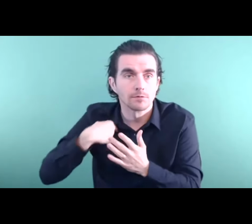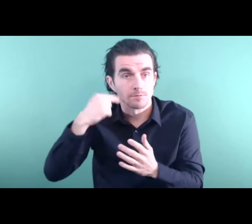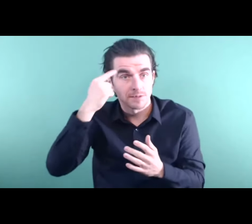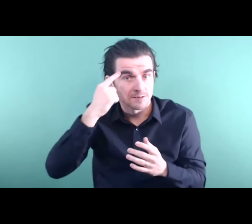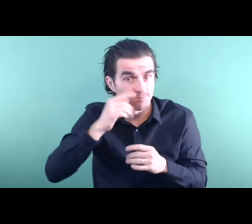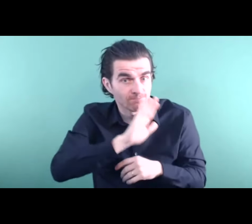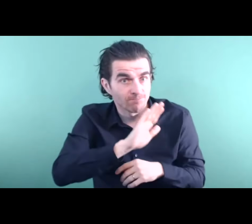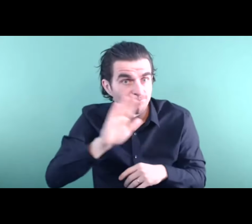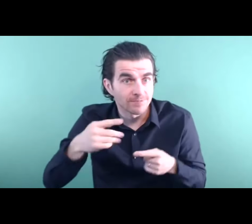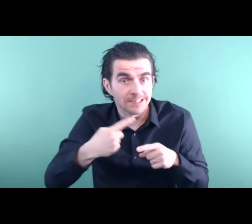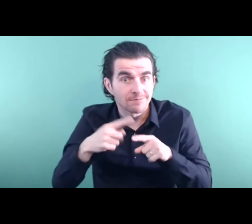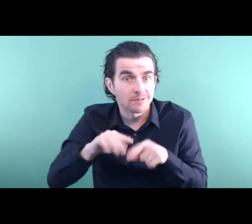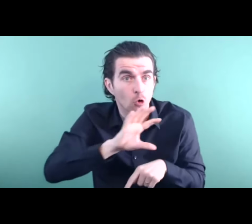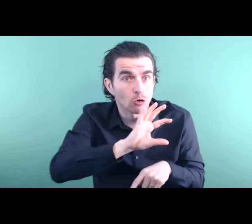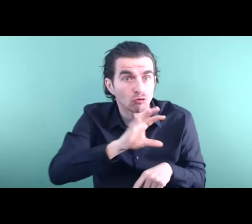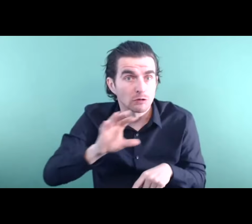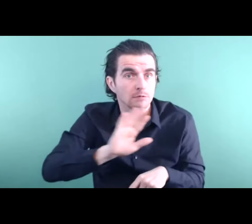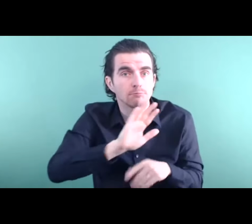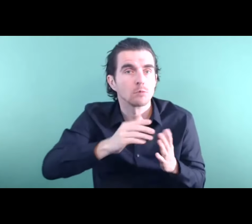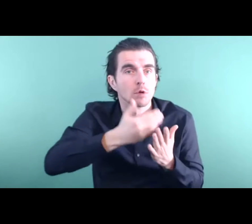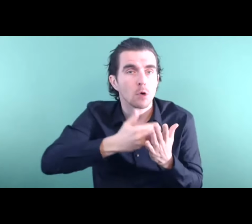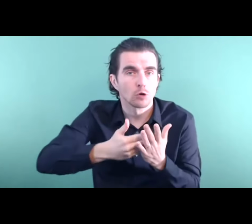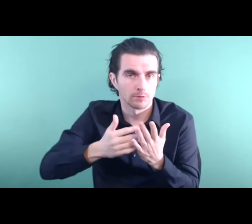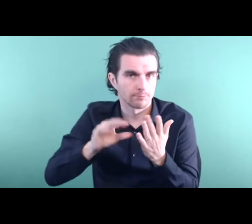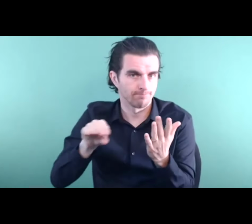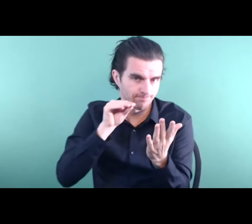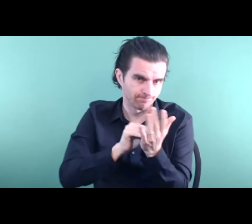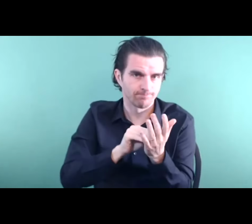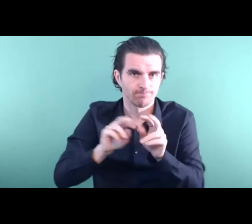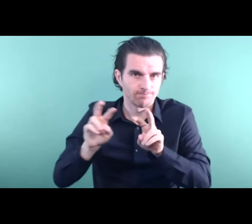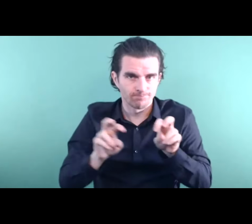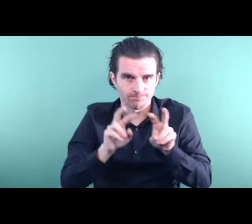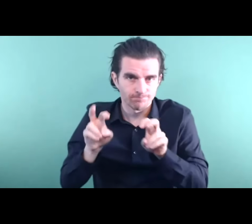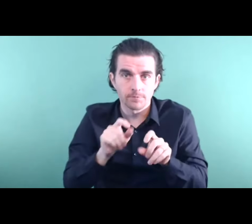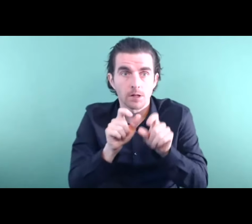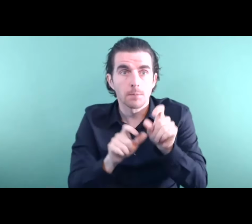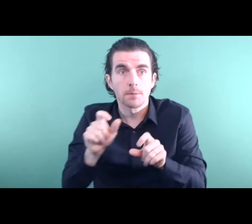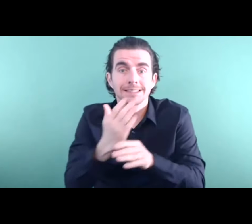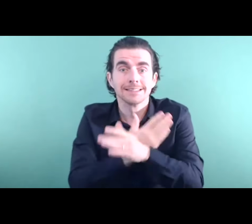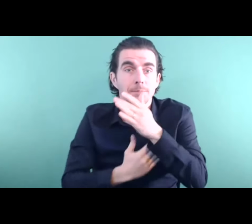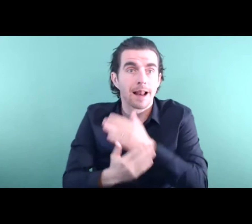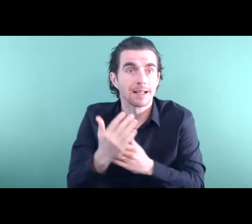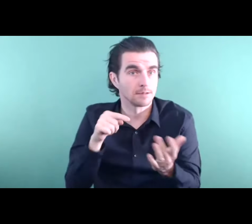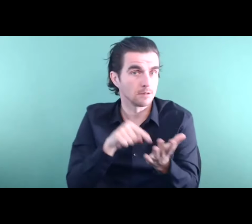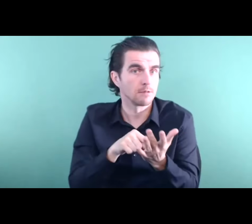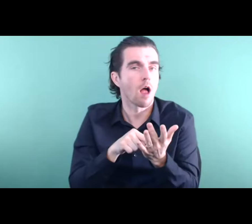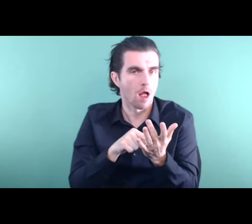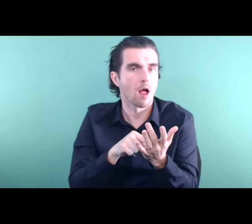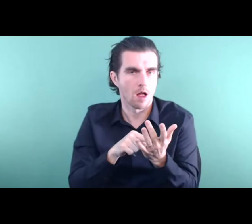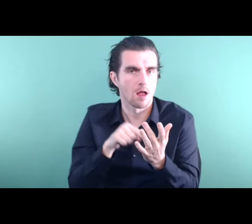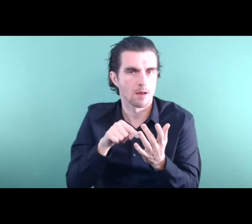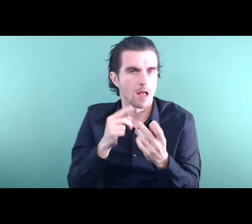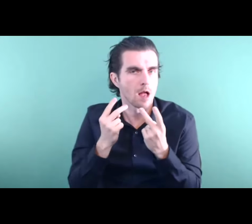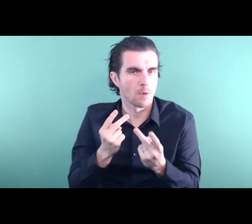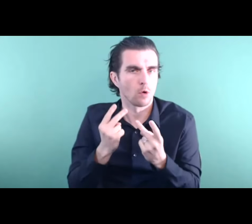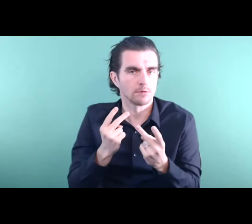let's say, will be a departure point for the negotiations with member states when it comes to funds allocations for